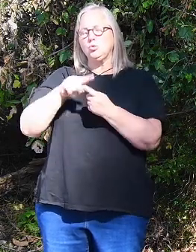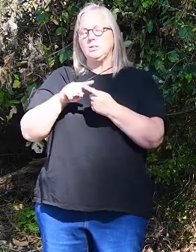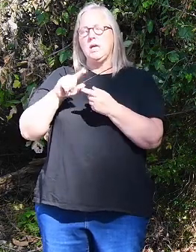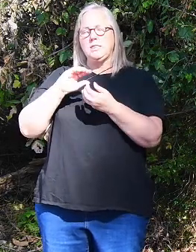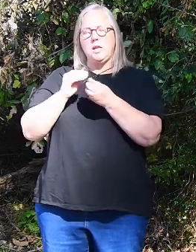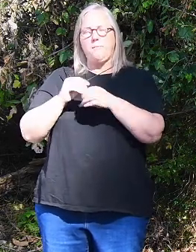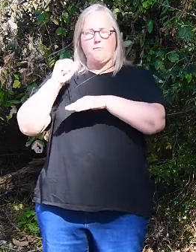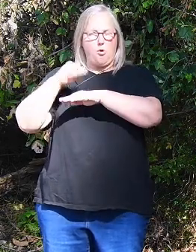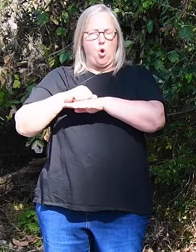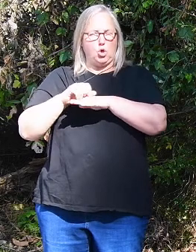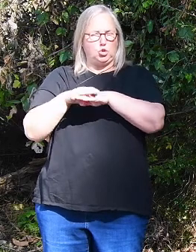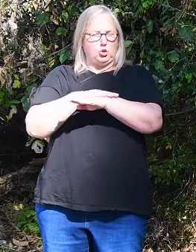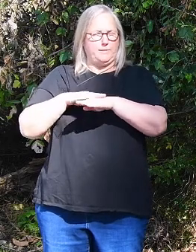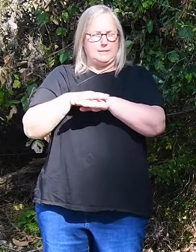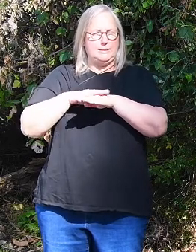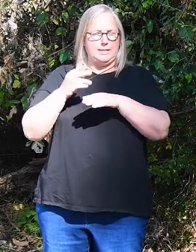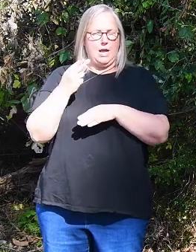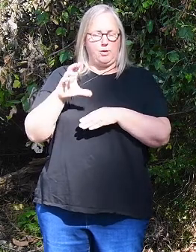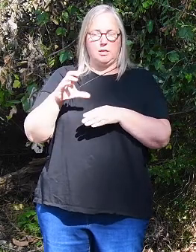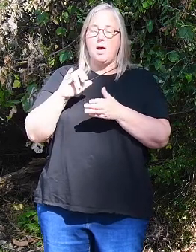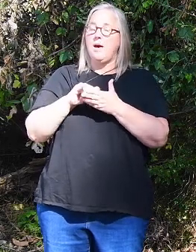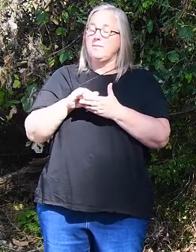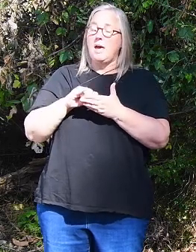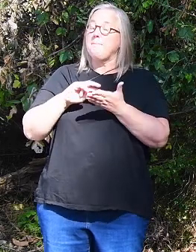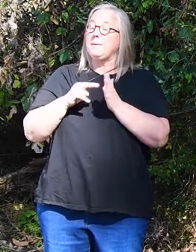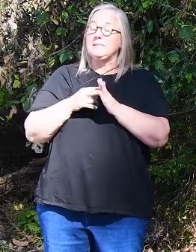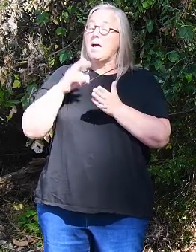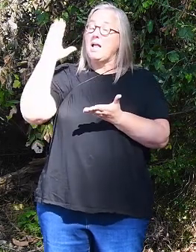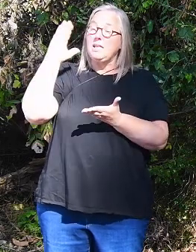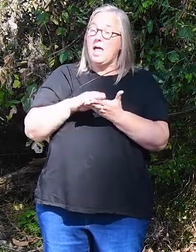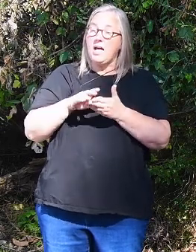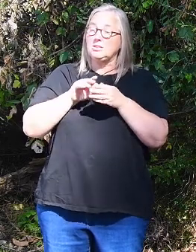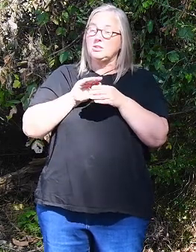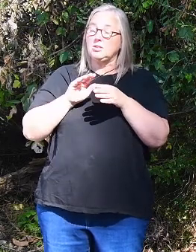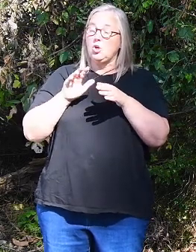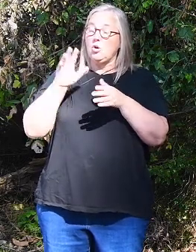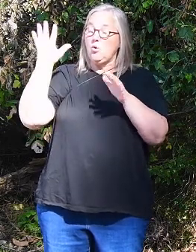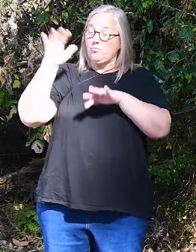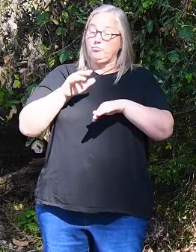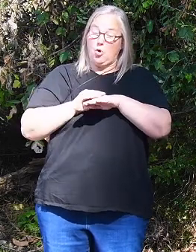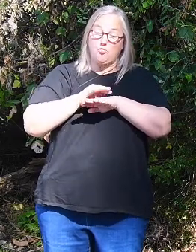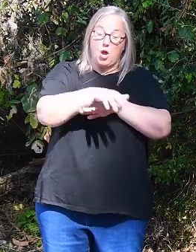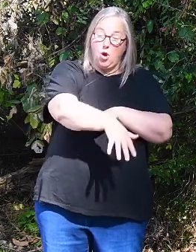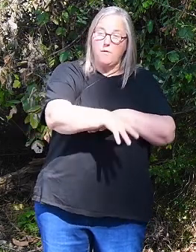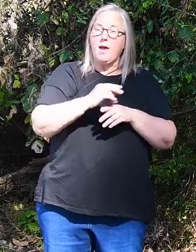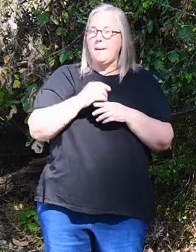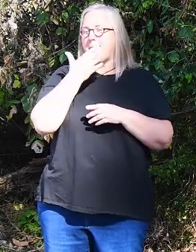County, leading to less runoff and better stormwater management.